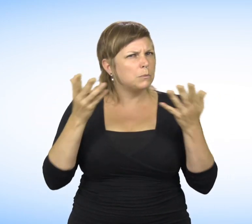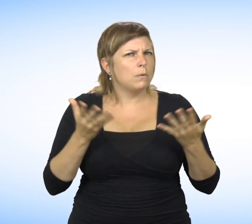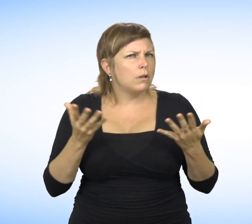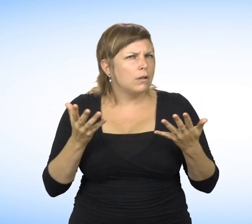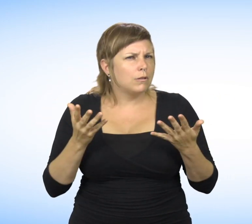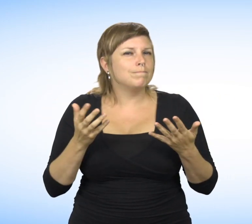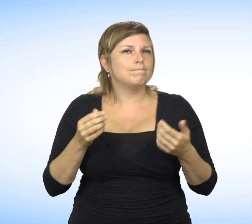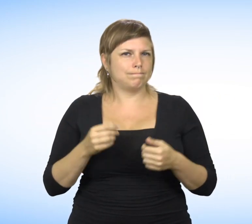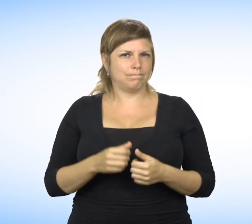following information.